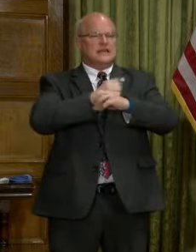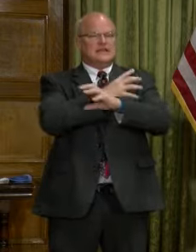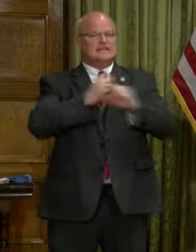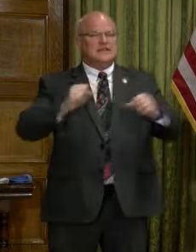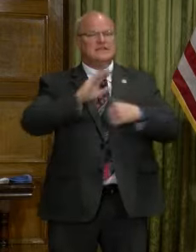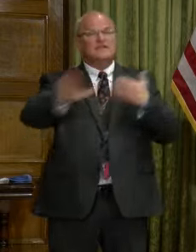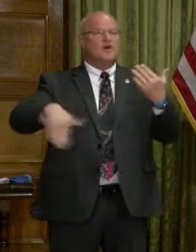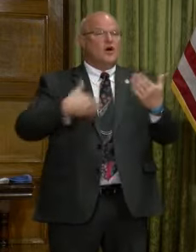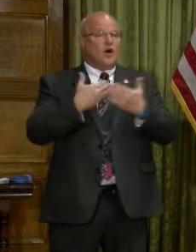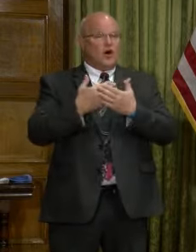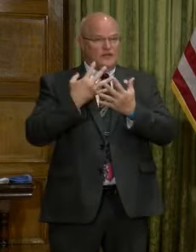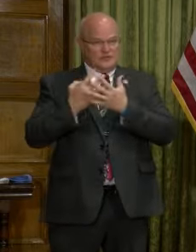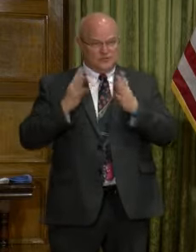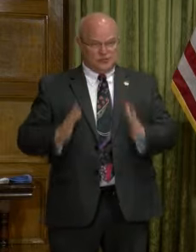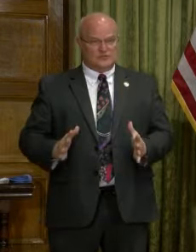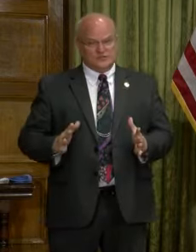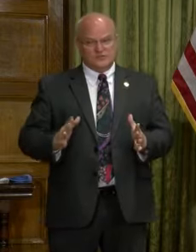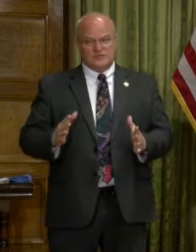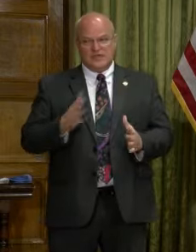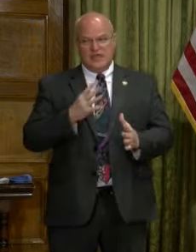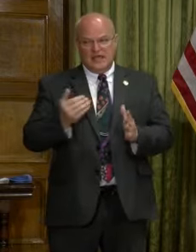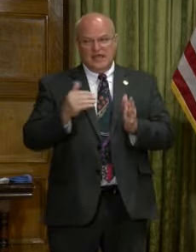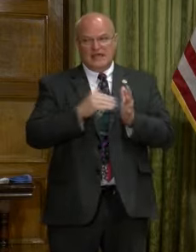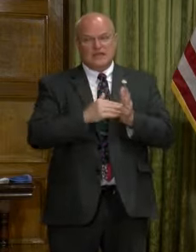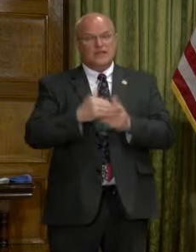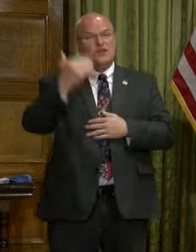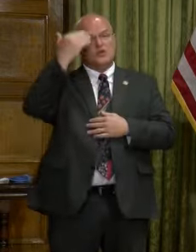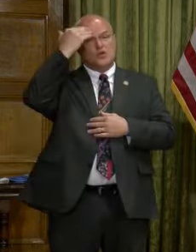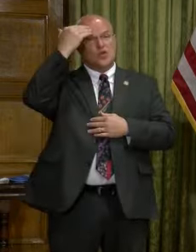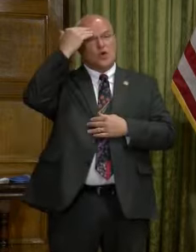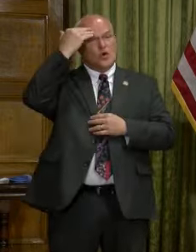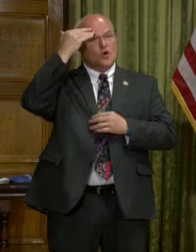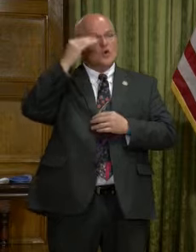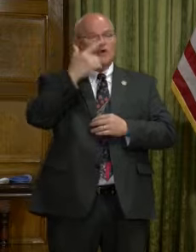all the inmates. And again, knowing